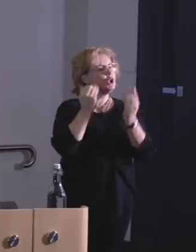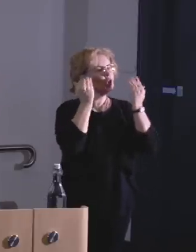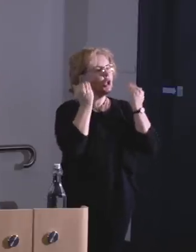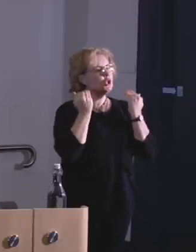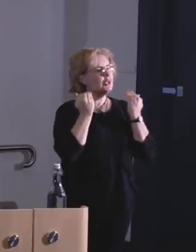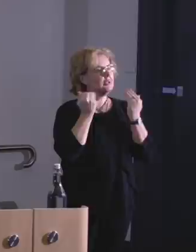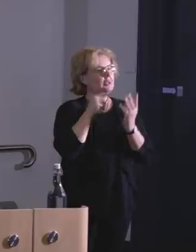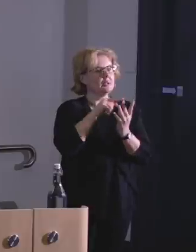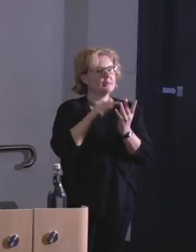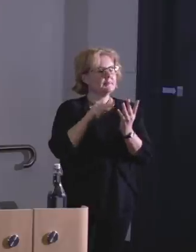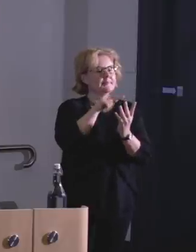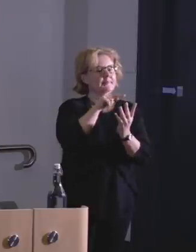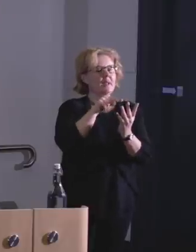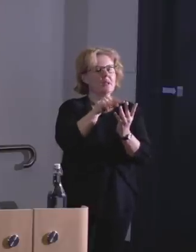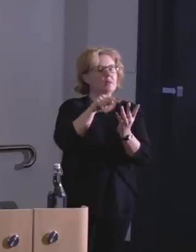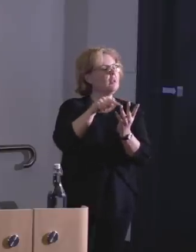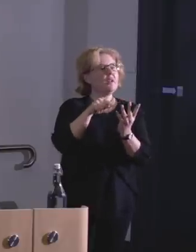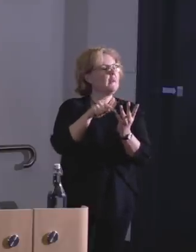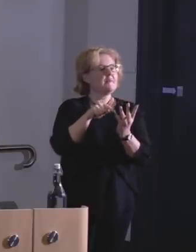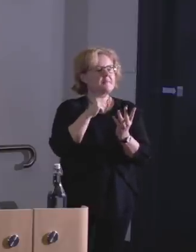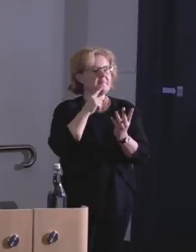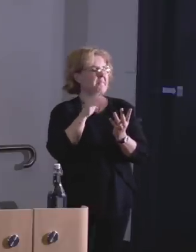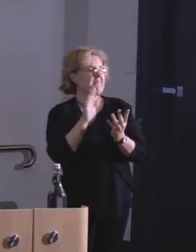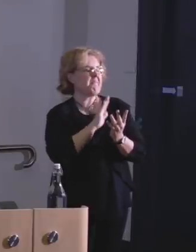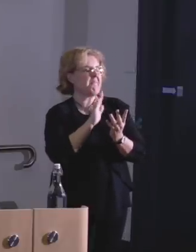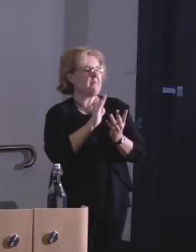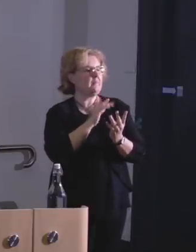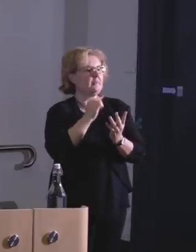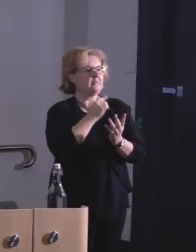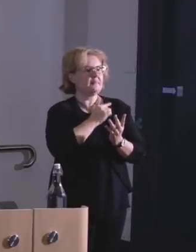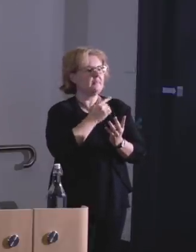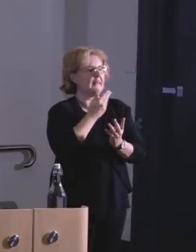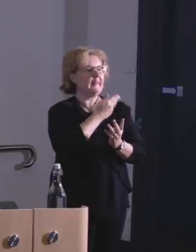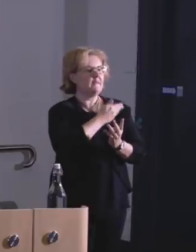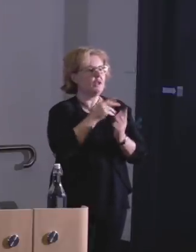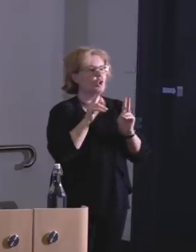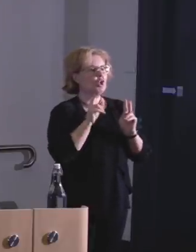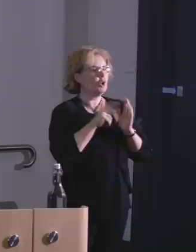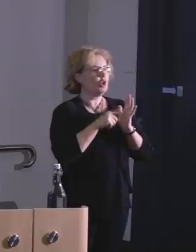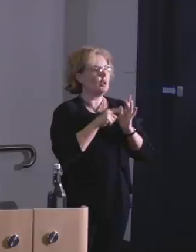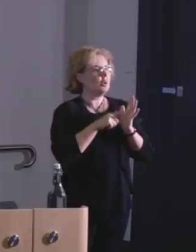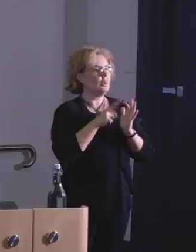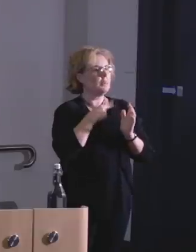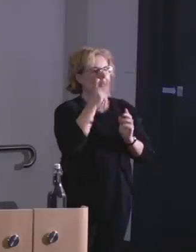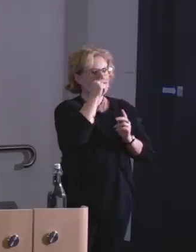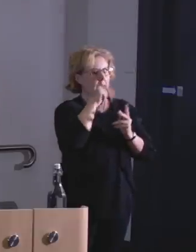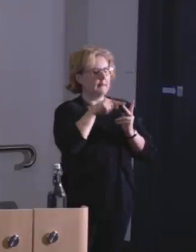not claim this title because I was young, because I was female, and because I was